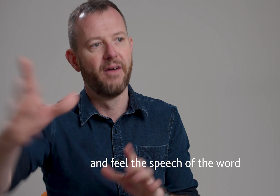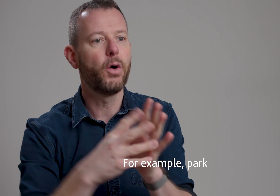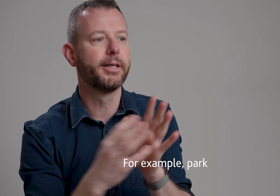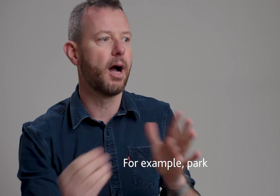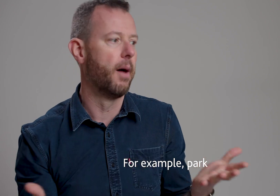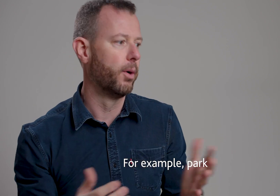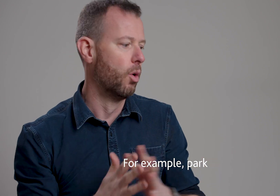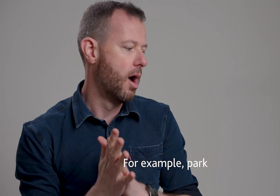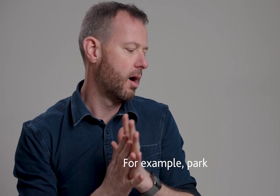For example,